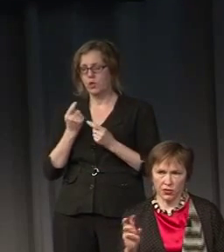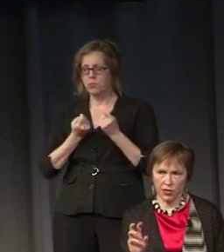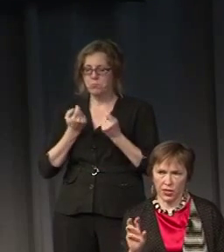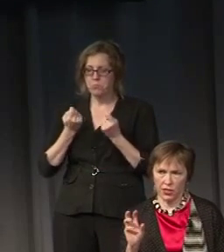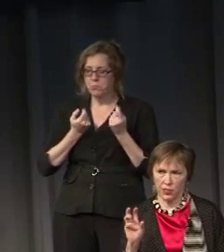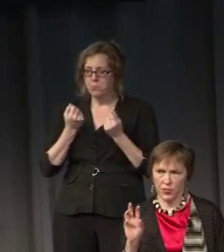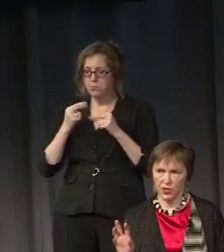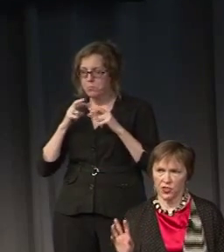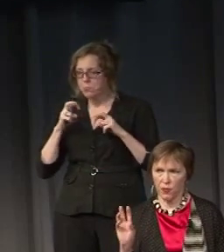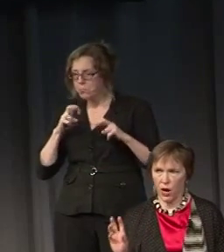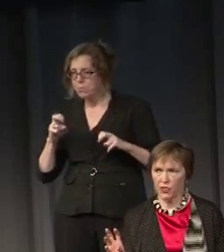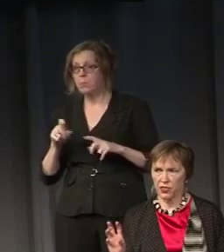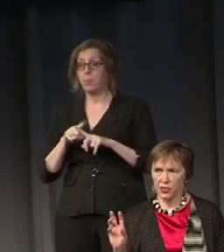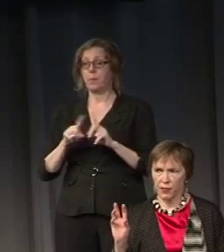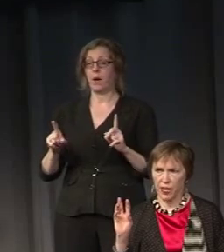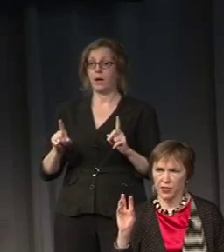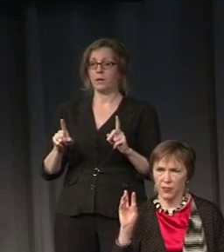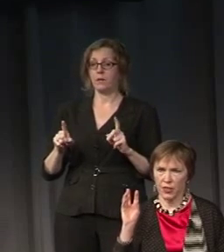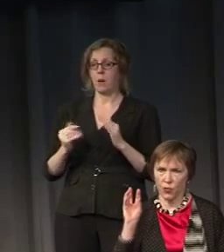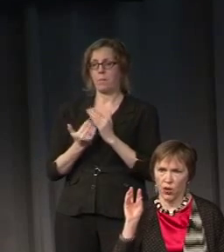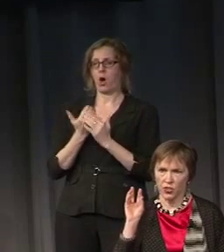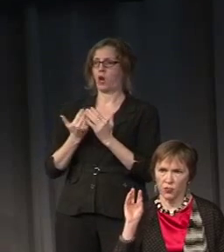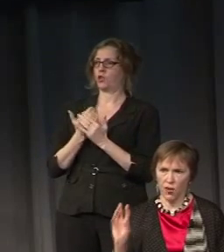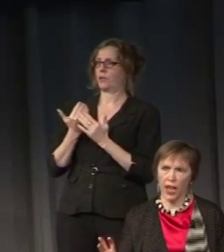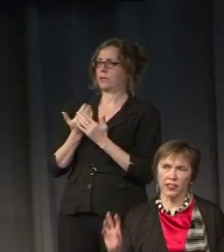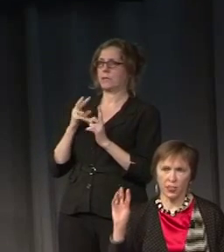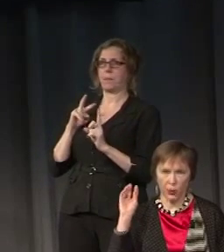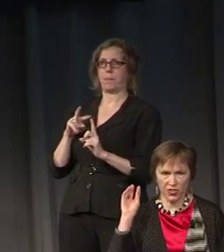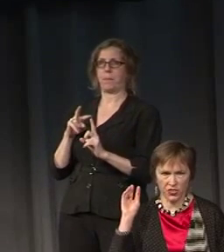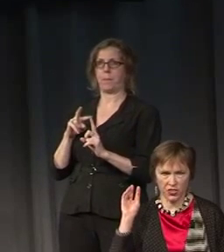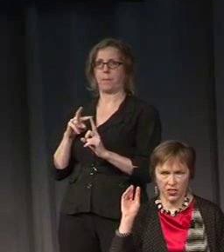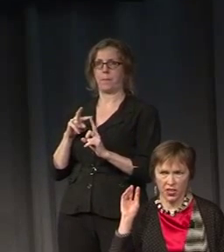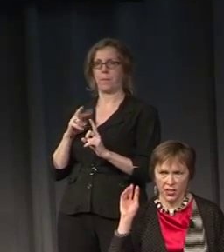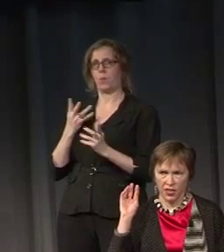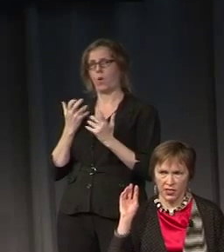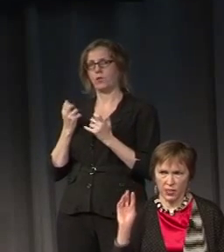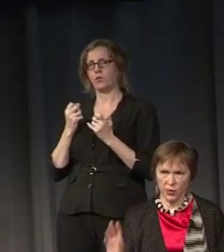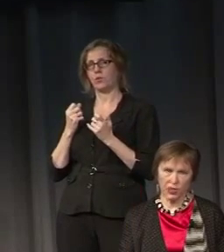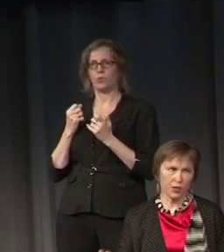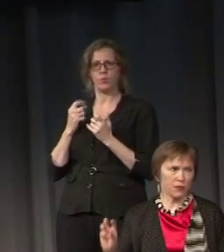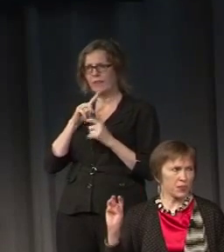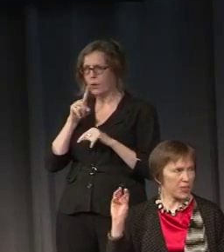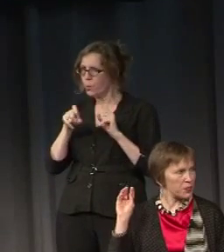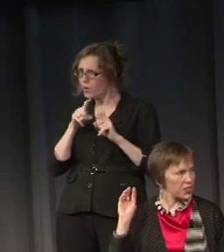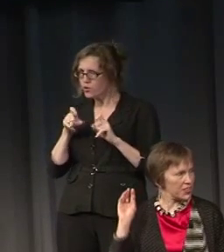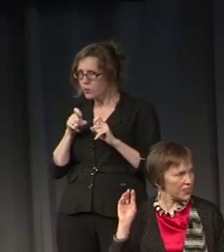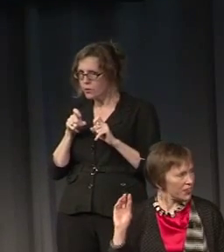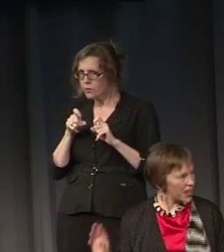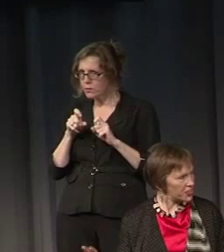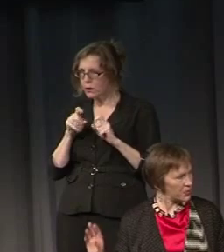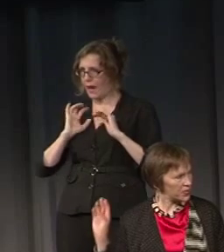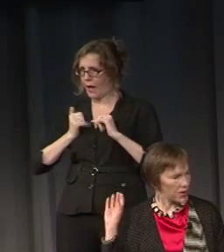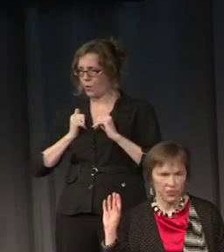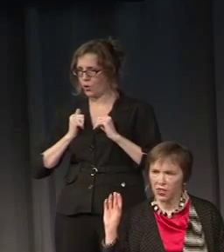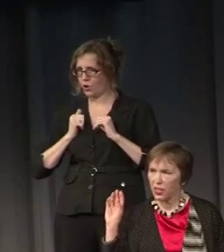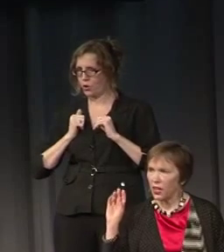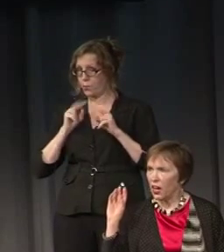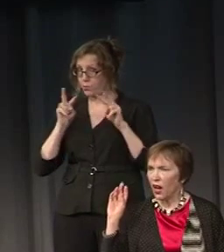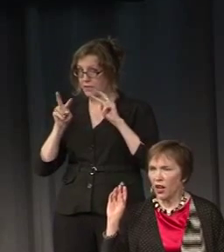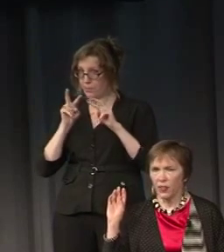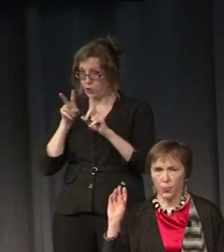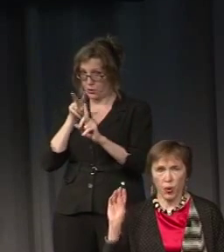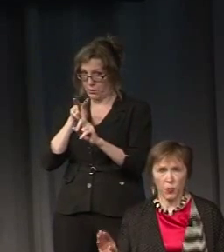But certainly the position of modernism as something that wanted to radically question the stability of perception, the location of